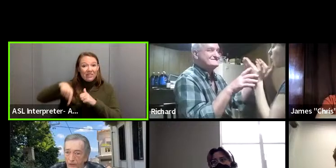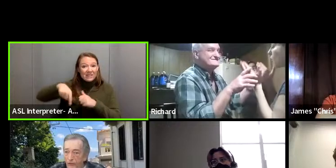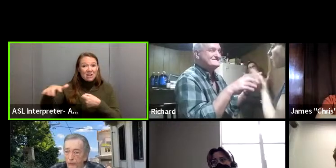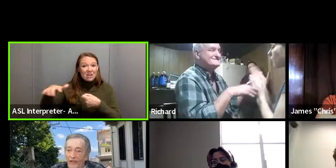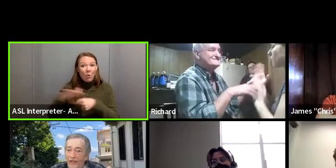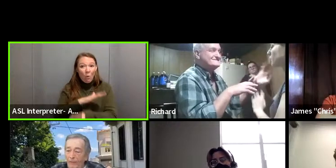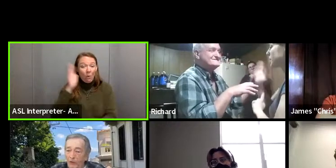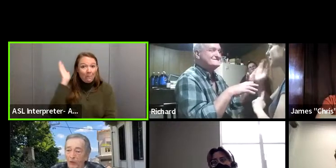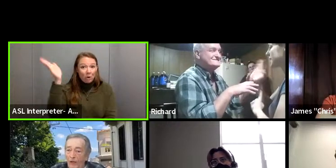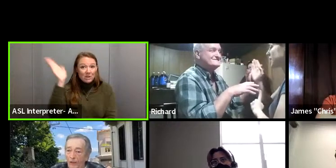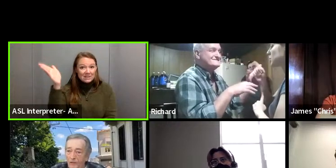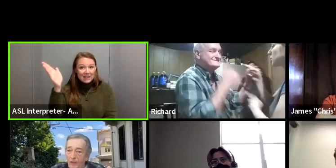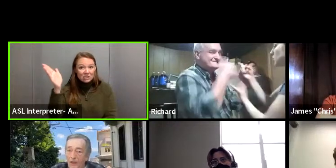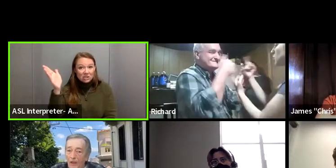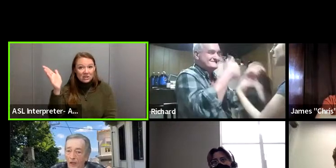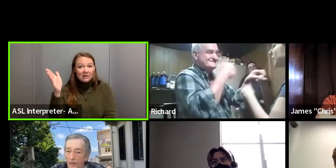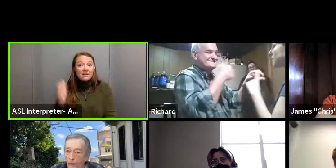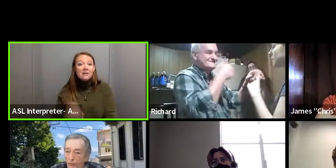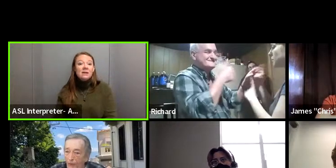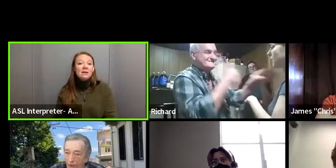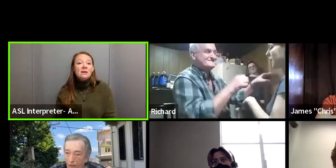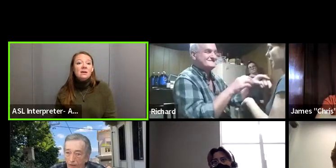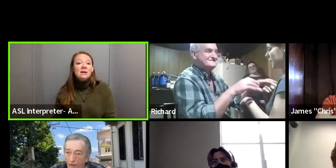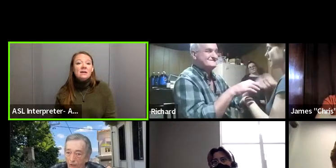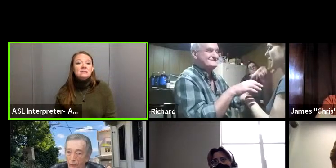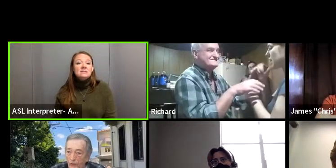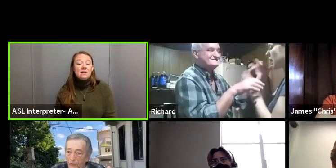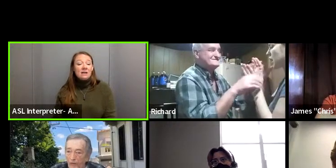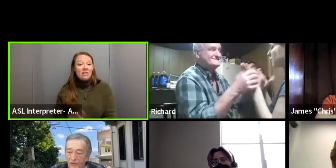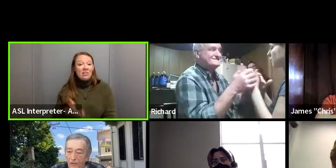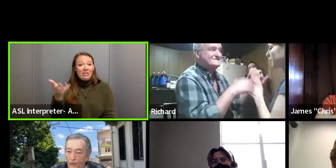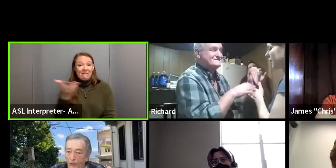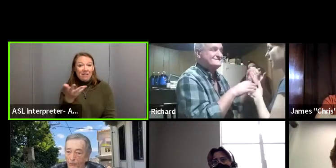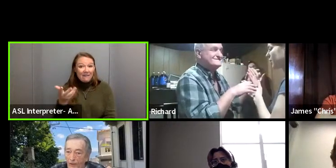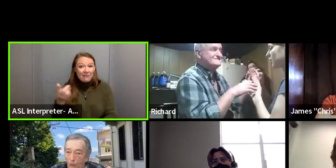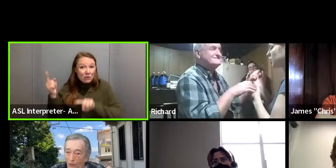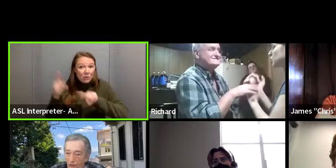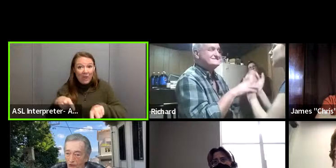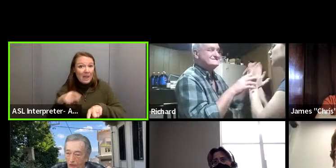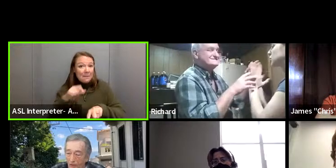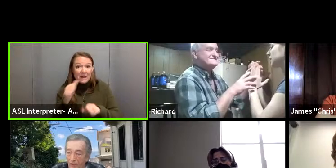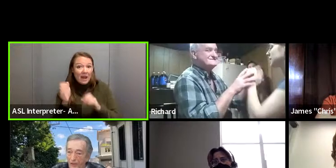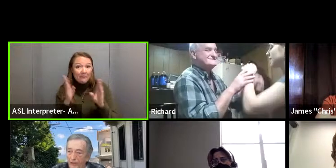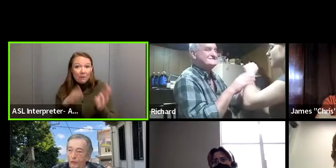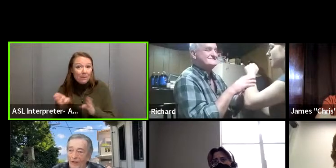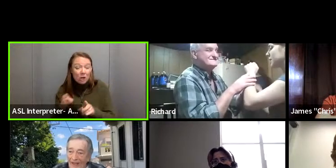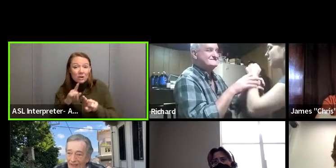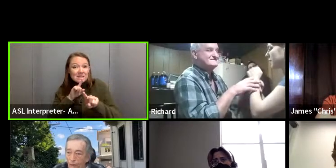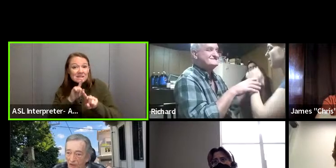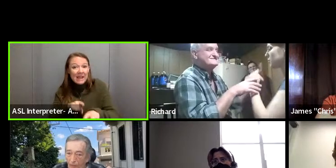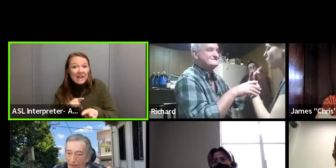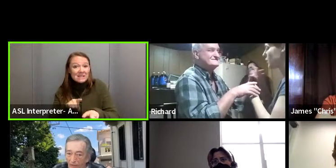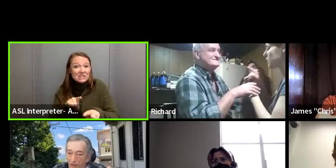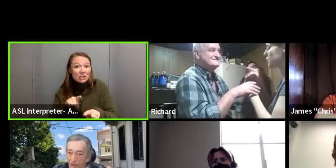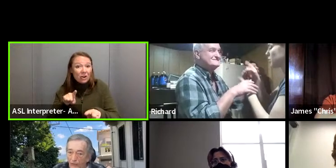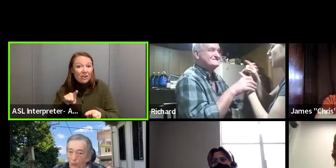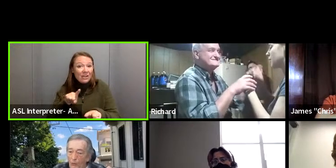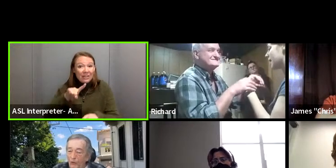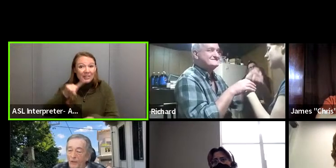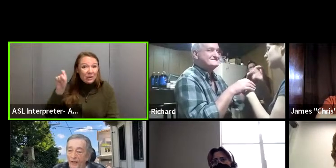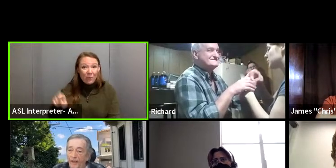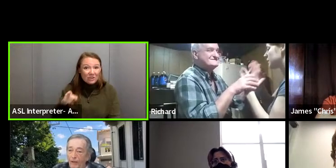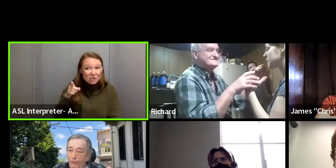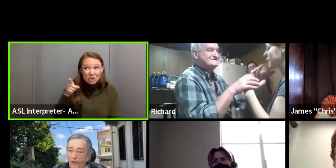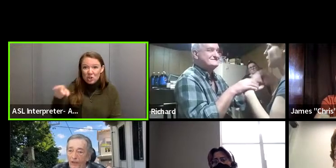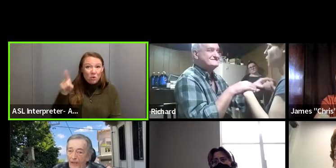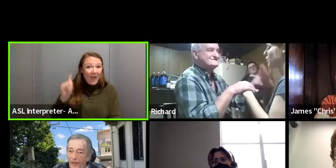is that you came to us unprepared to address the fundamental question that you had to expect that we